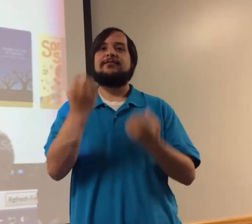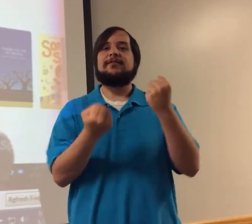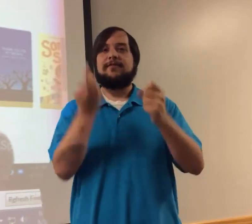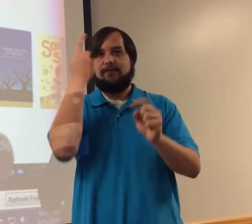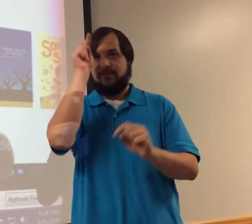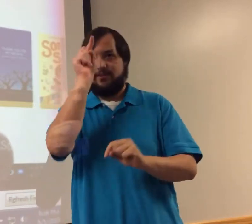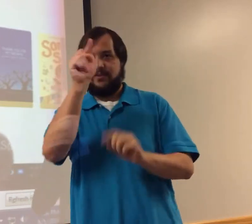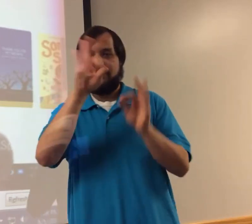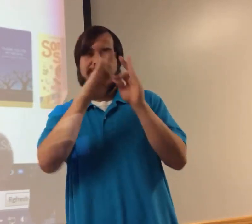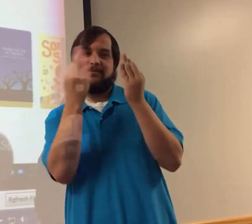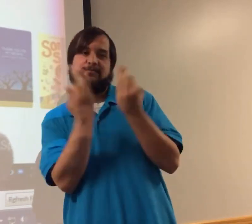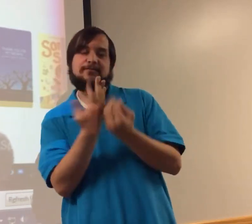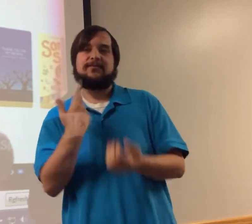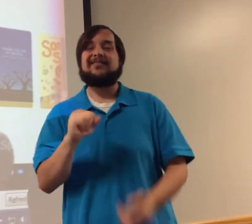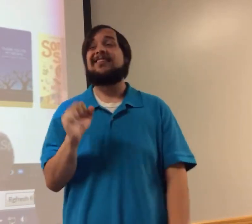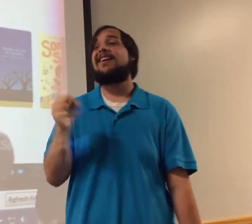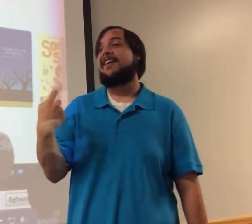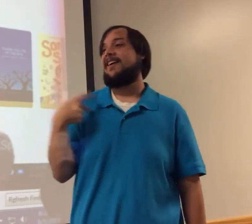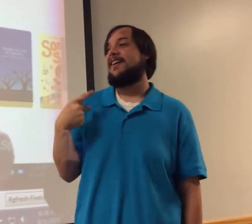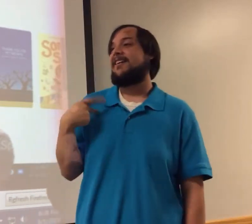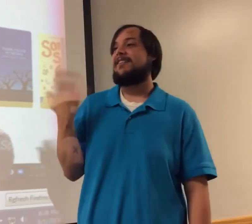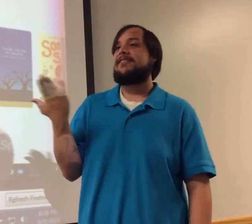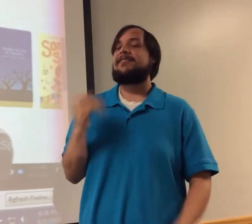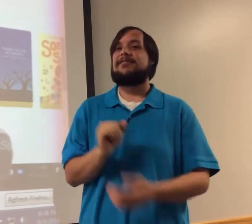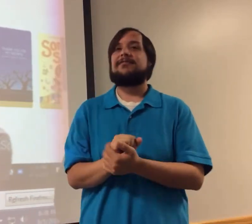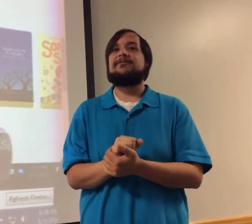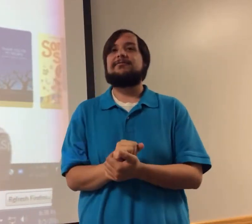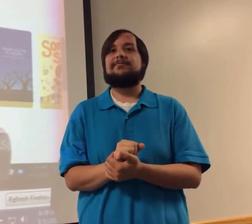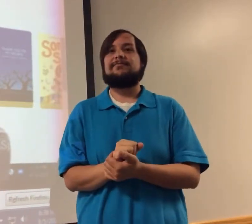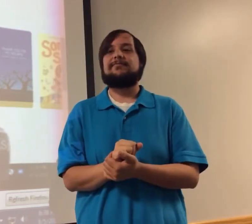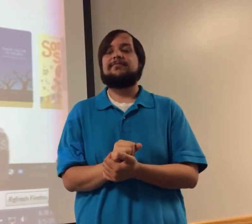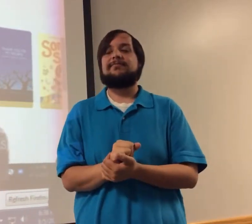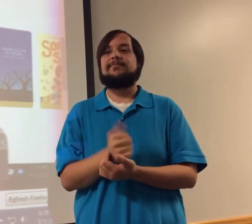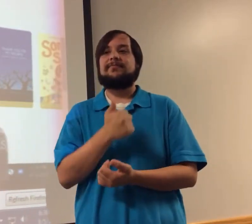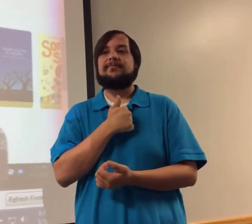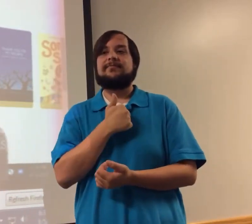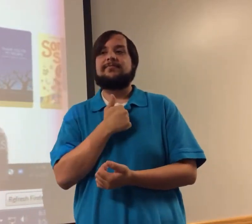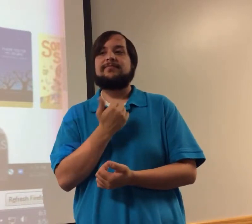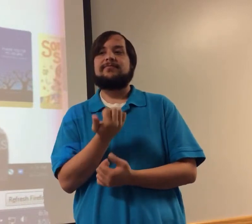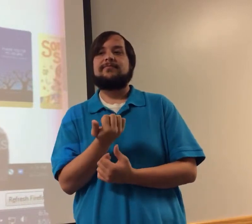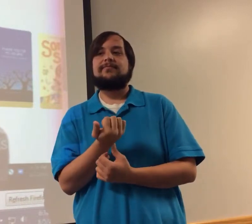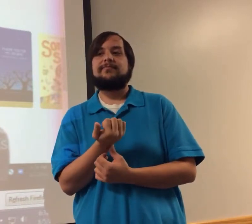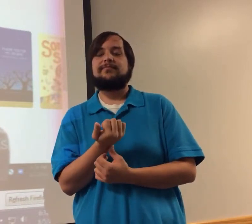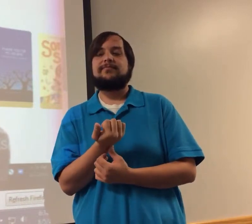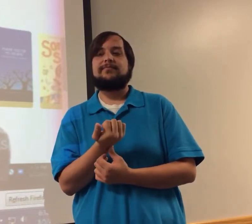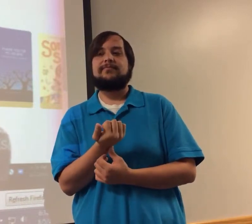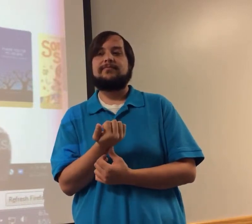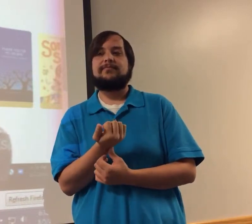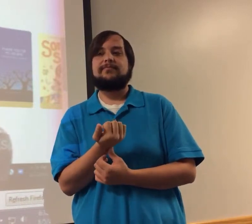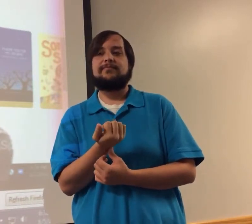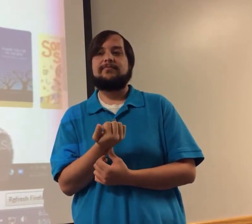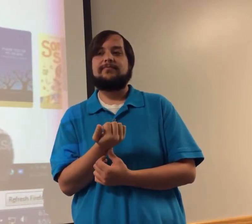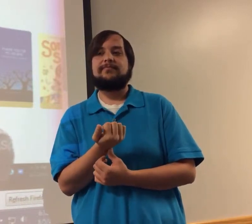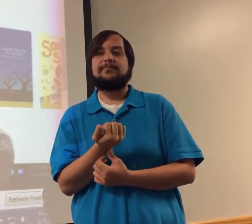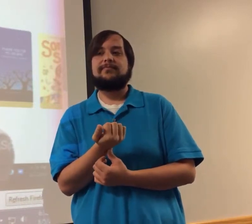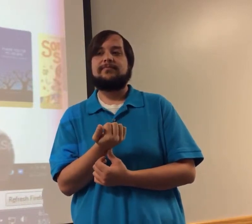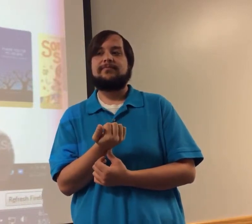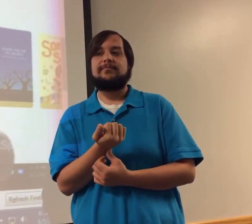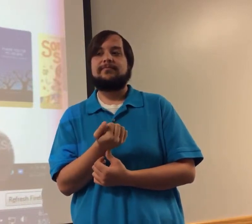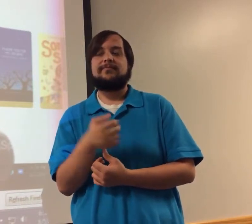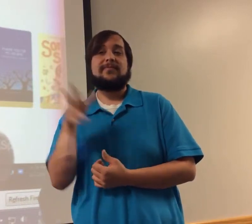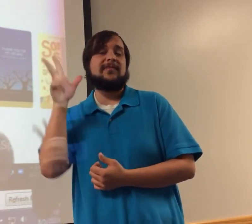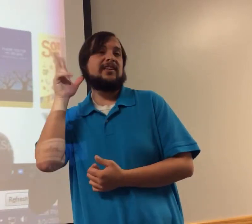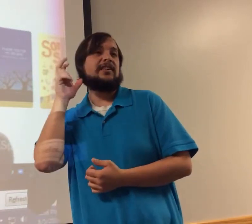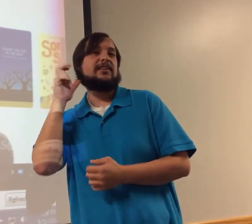them. And we do have a person that's bilingual herself. So this is not by hearing